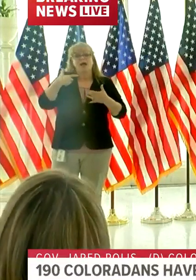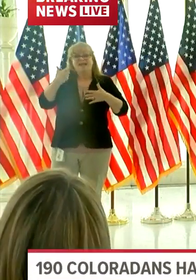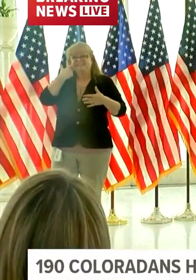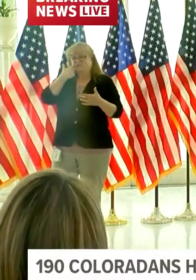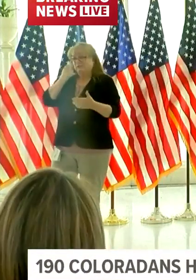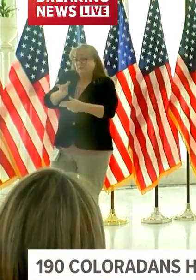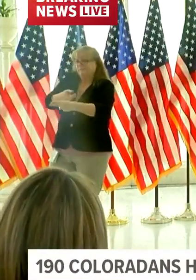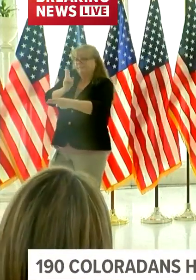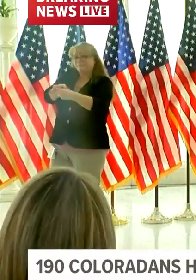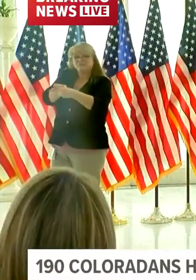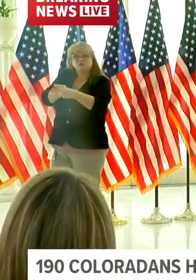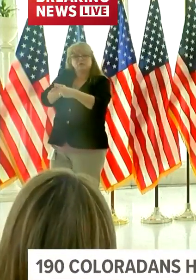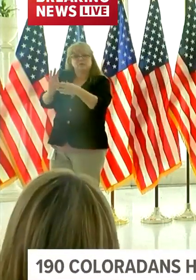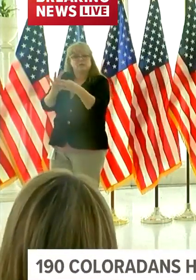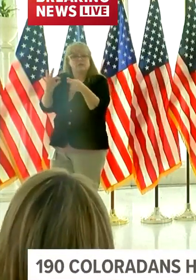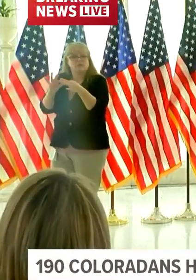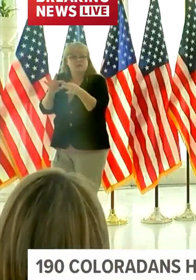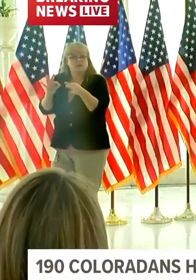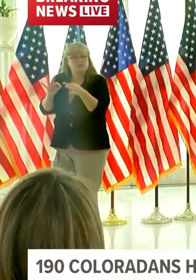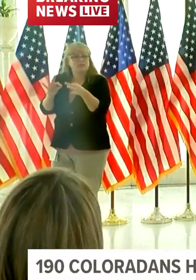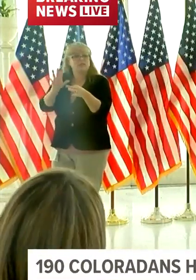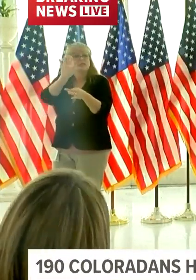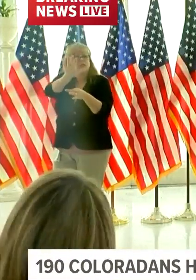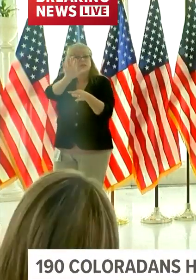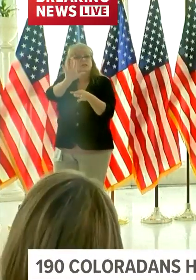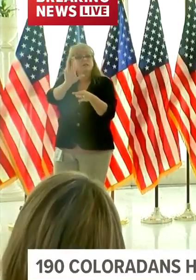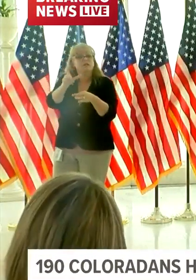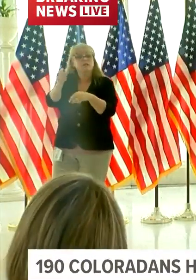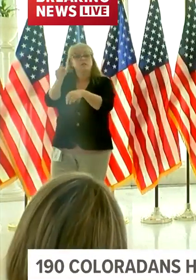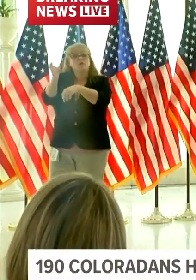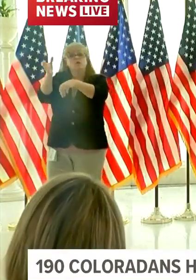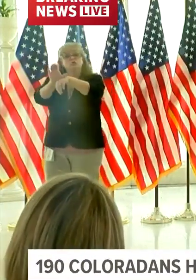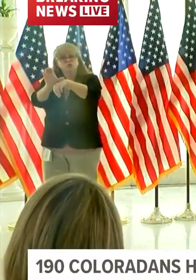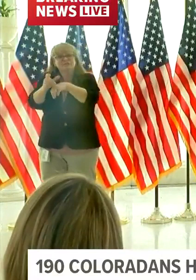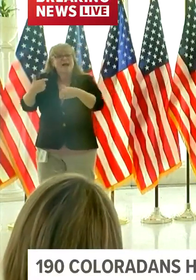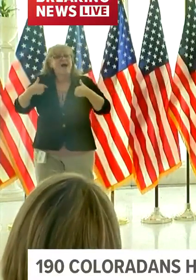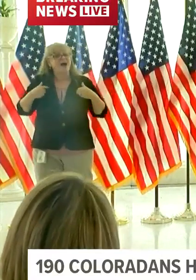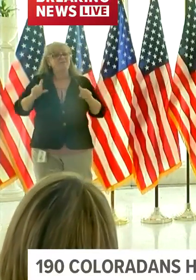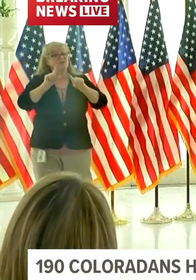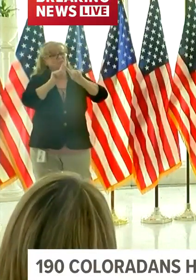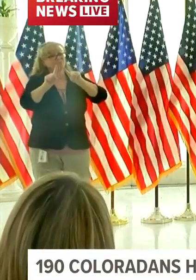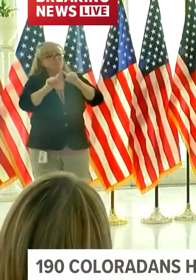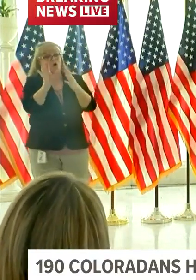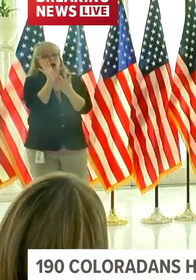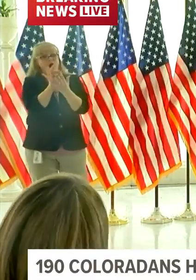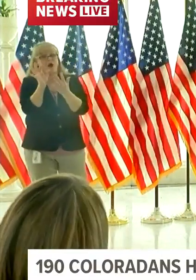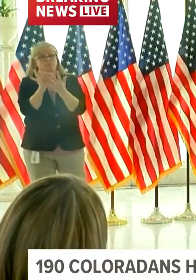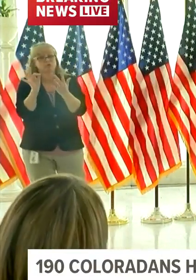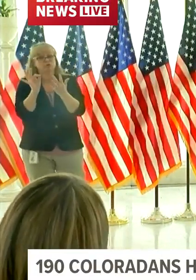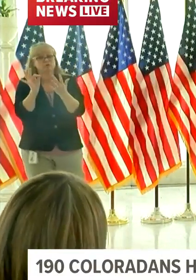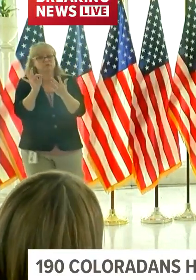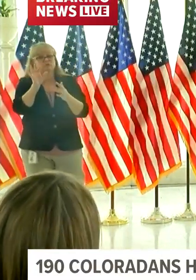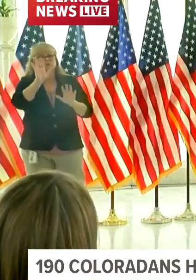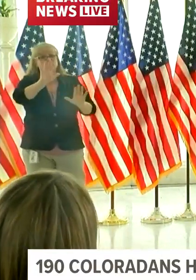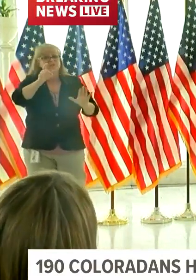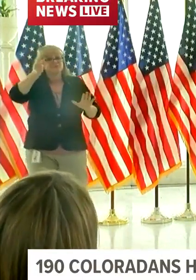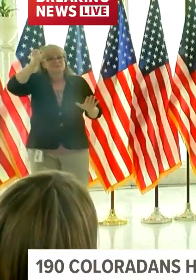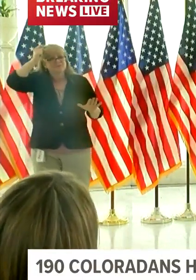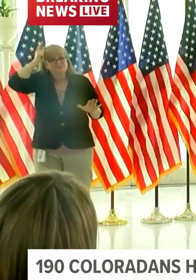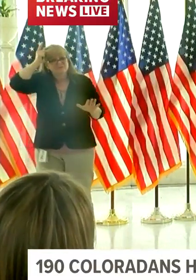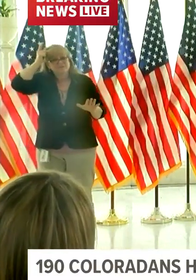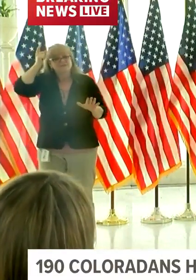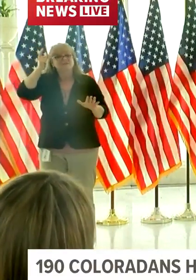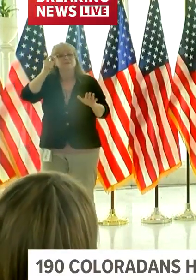way that can be done, and again, that needs to be coordinated with county health as well. There's also the issue of noises